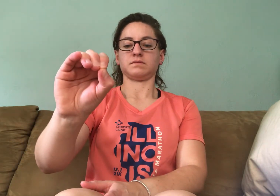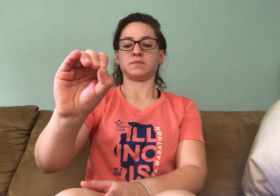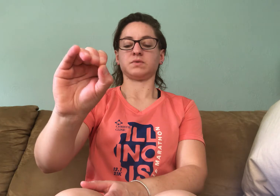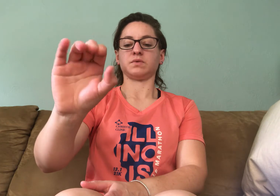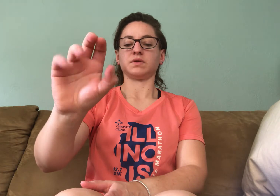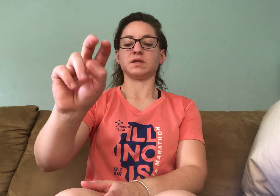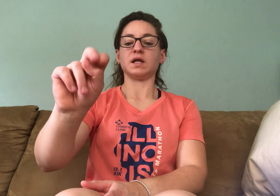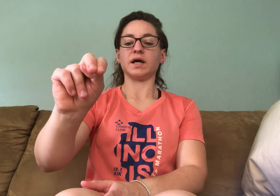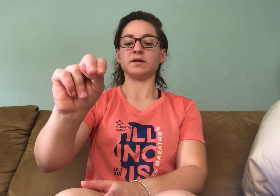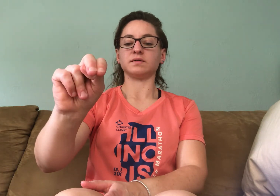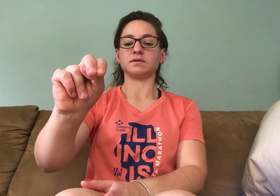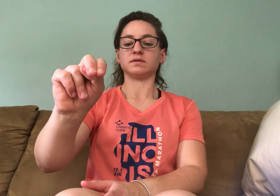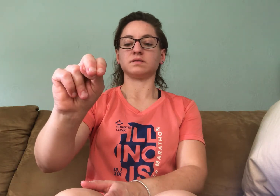It's one we use a lot.